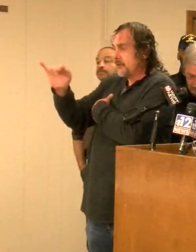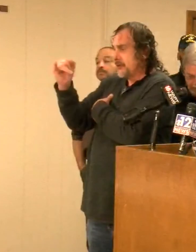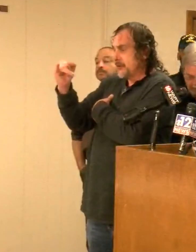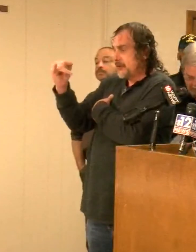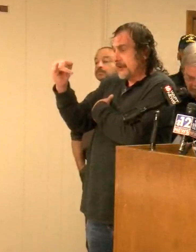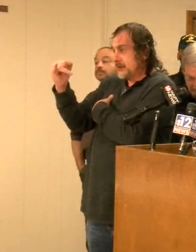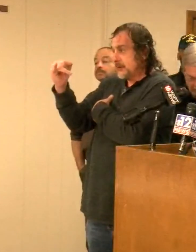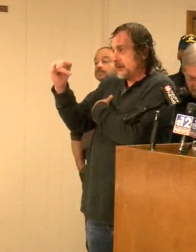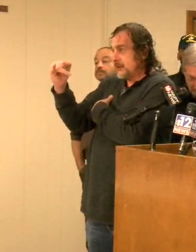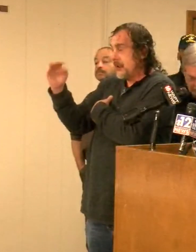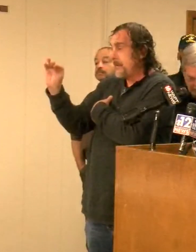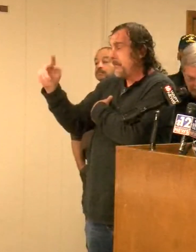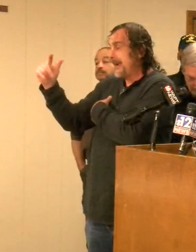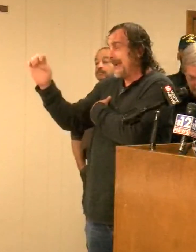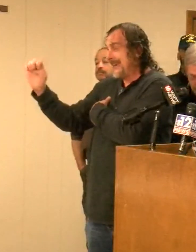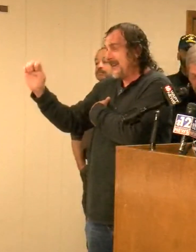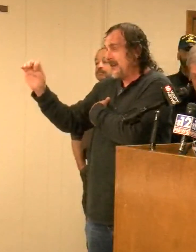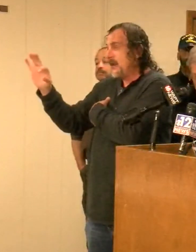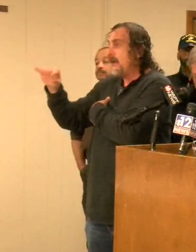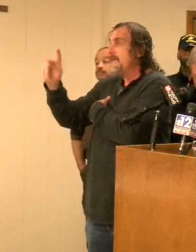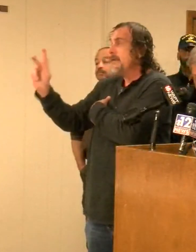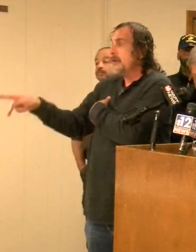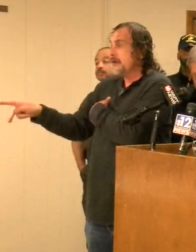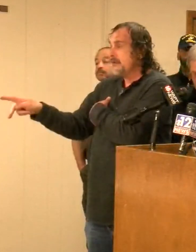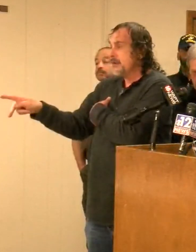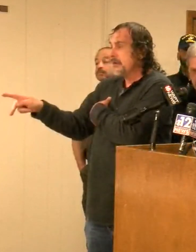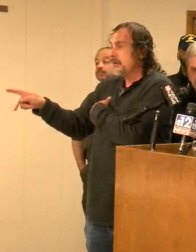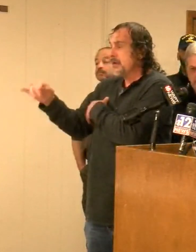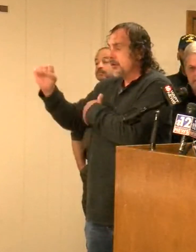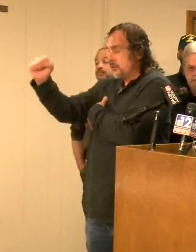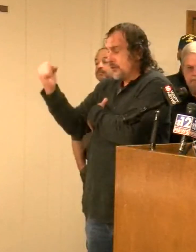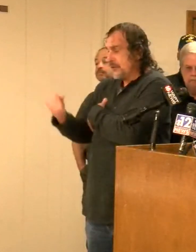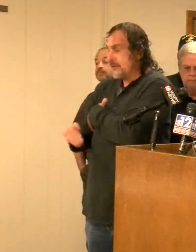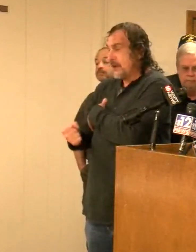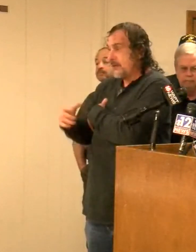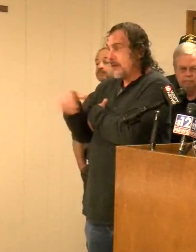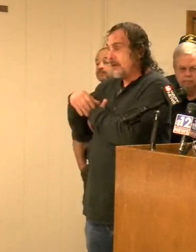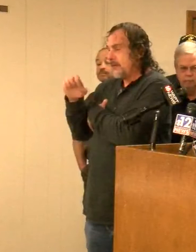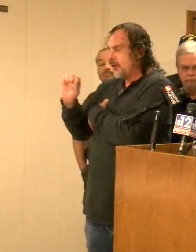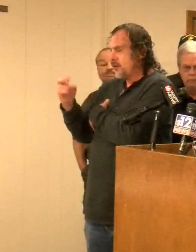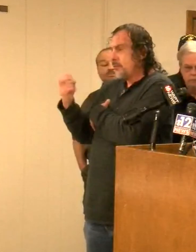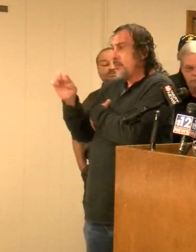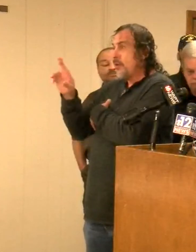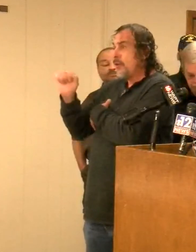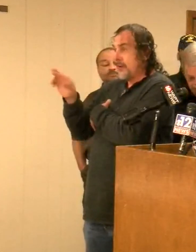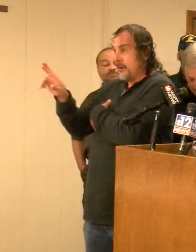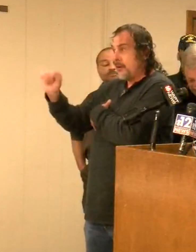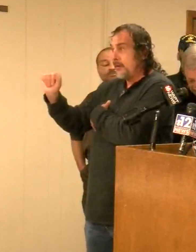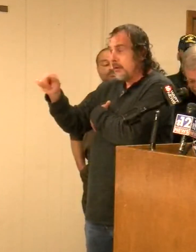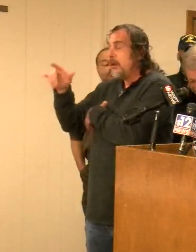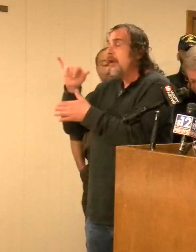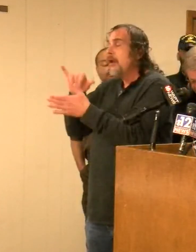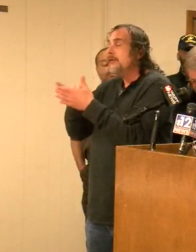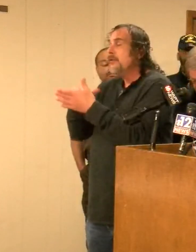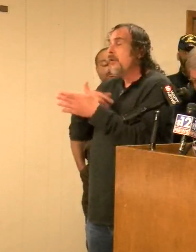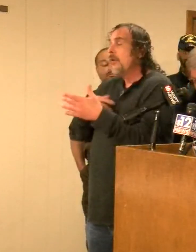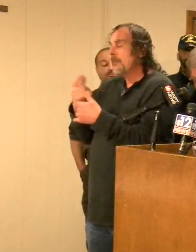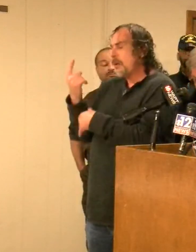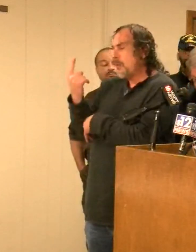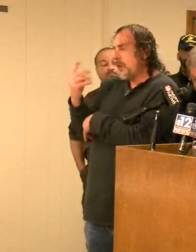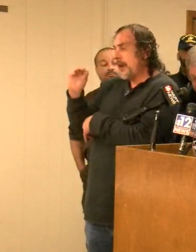Jackson Metro, McGee, Philadelphia, to a south of Eupora area, and around 1 inch or